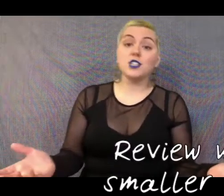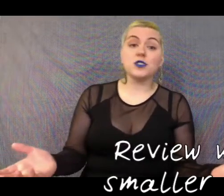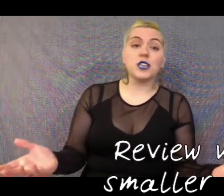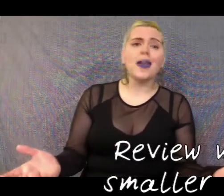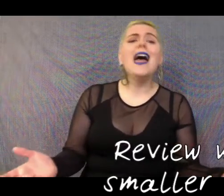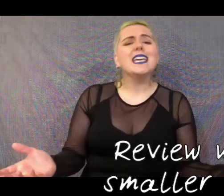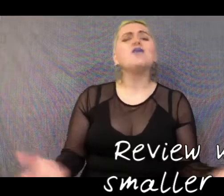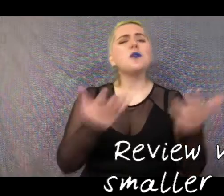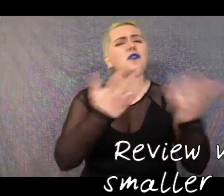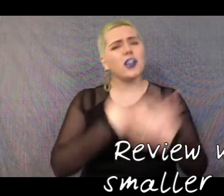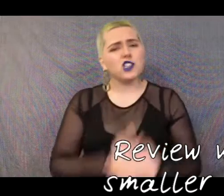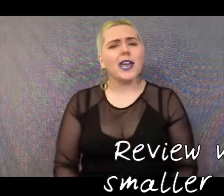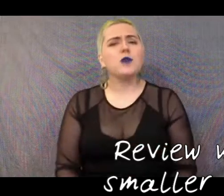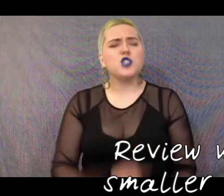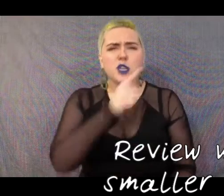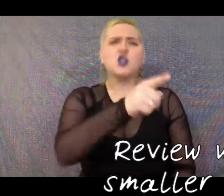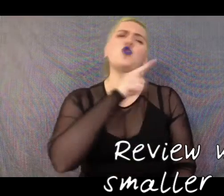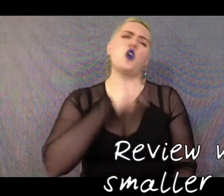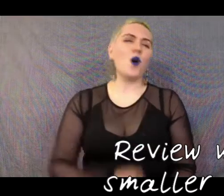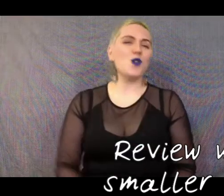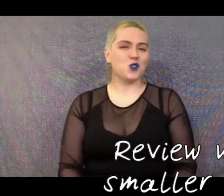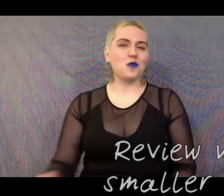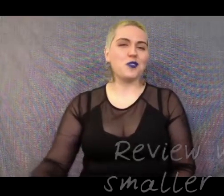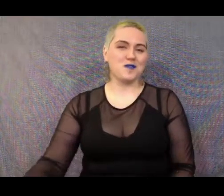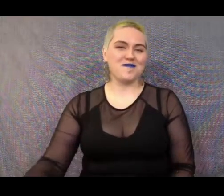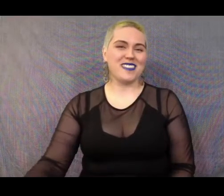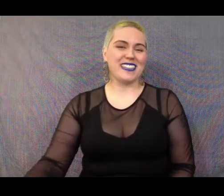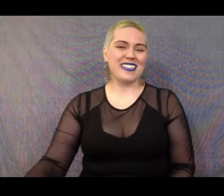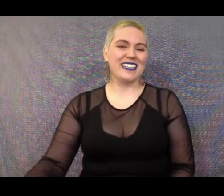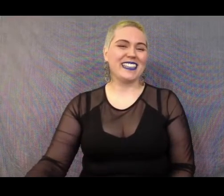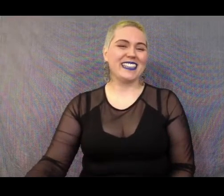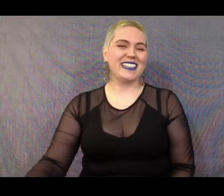sounds interesting, give them a fair shake when doing your own personal review.